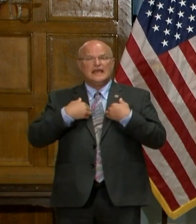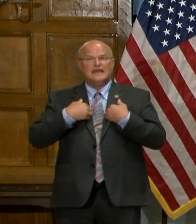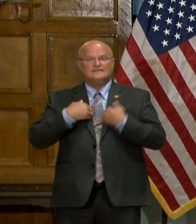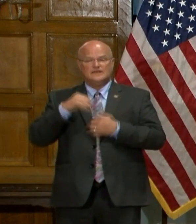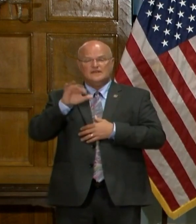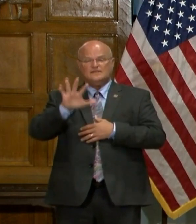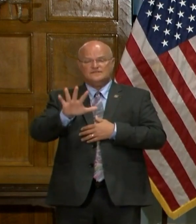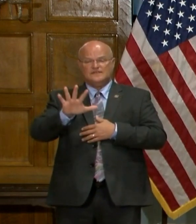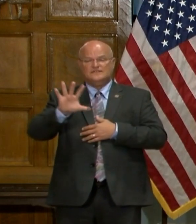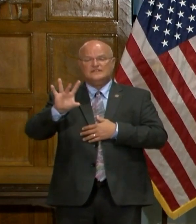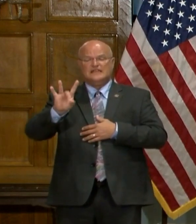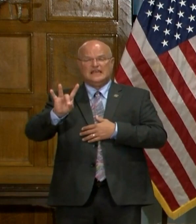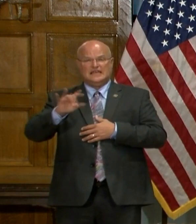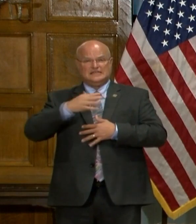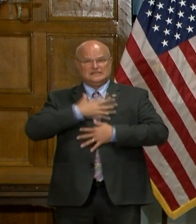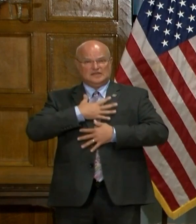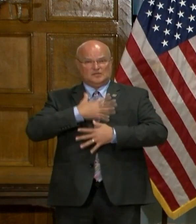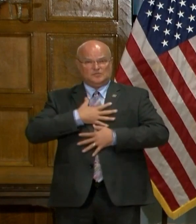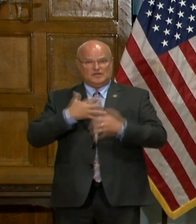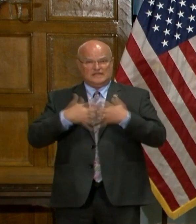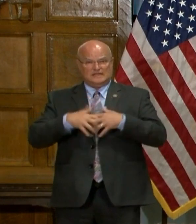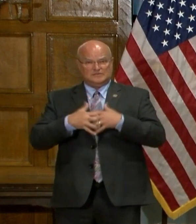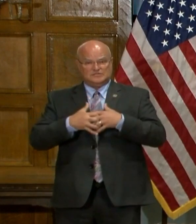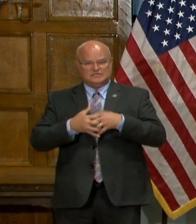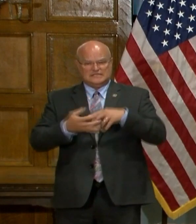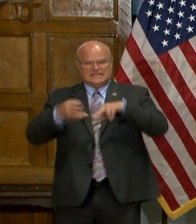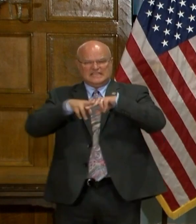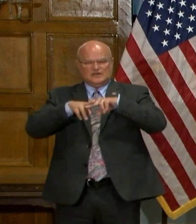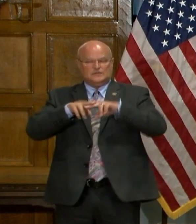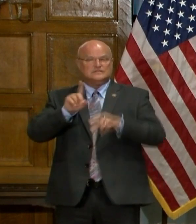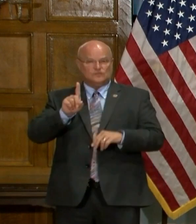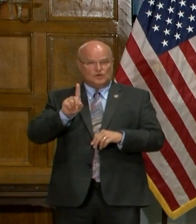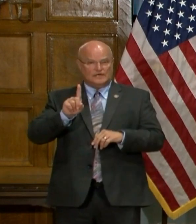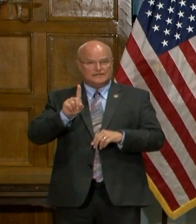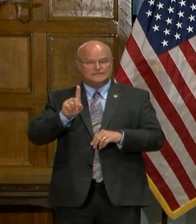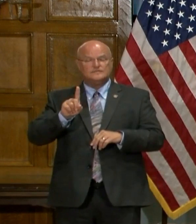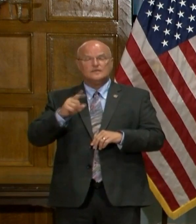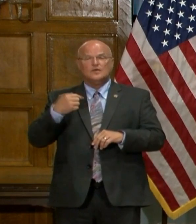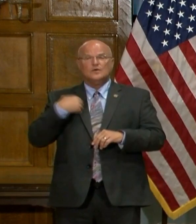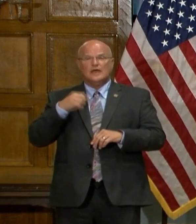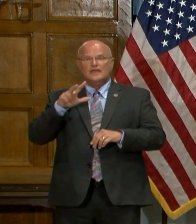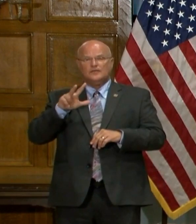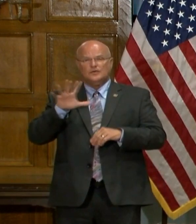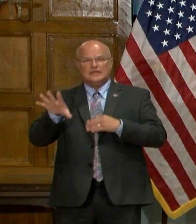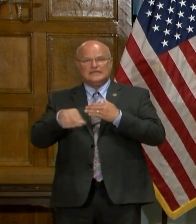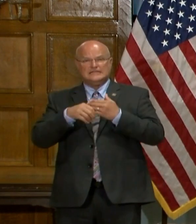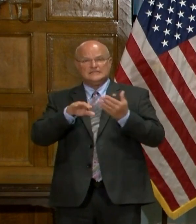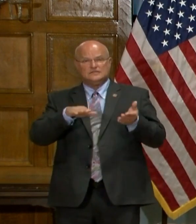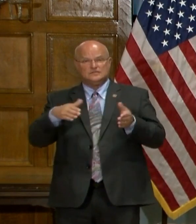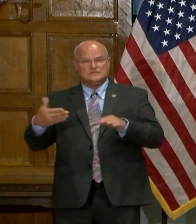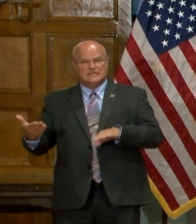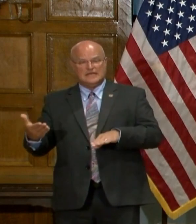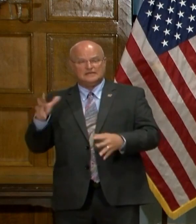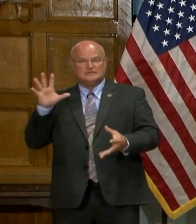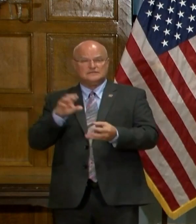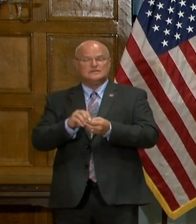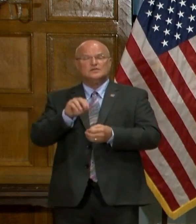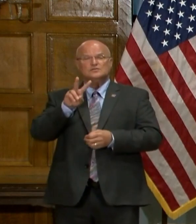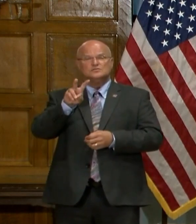58 currently on a ventilator. That's an increase of 1 from yesterday. As the governor mentioned, we've had 3 additional deaths to bring us